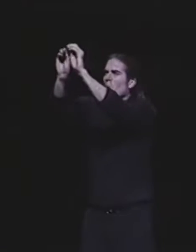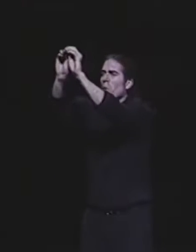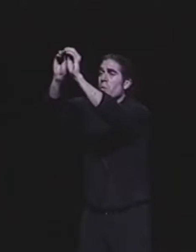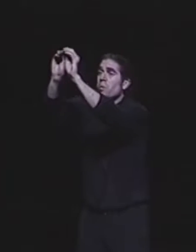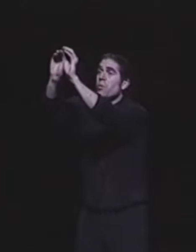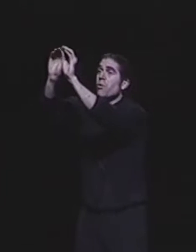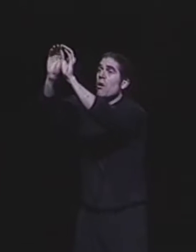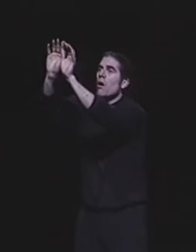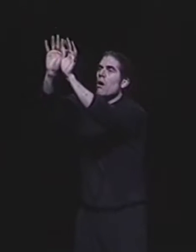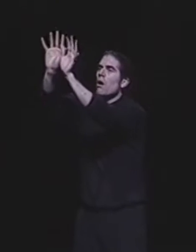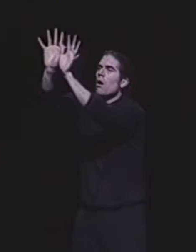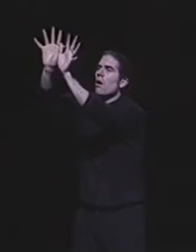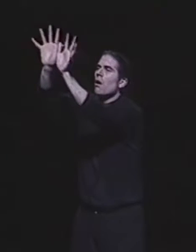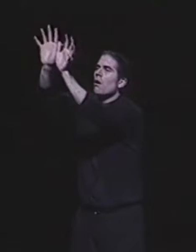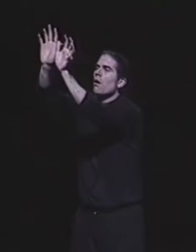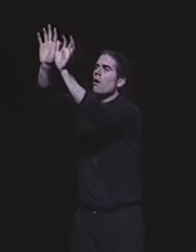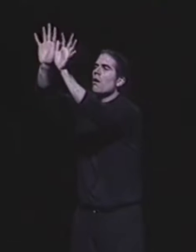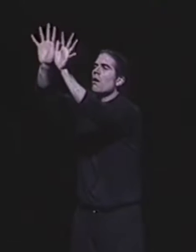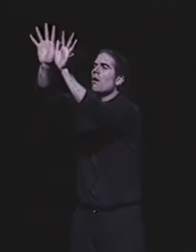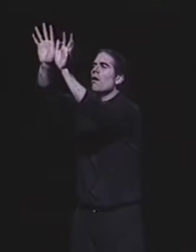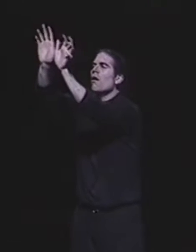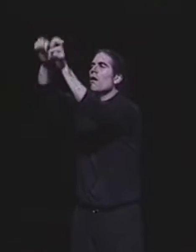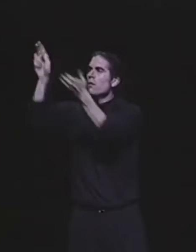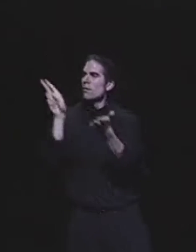a blazing sun.